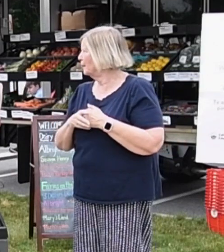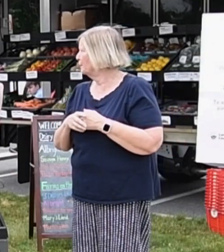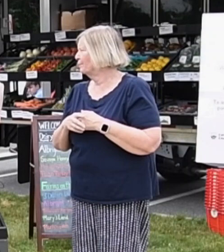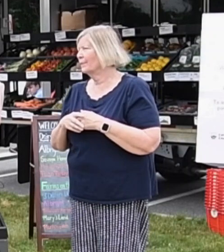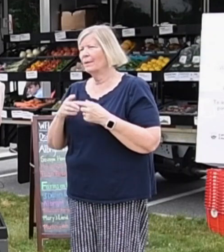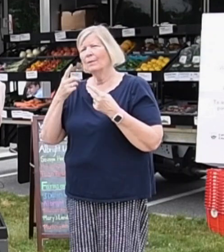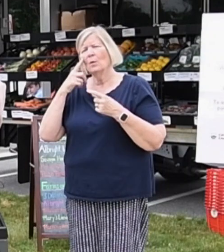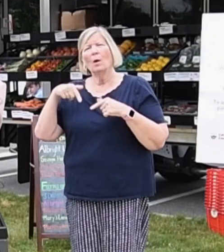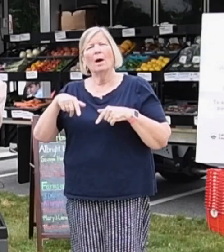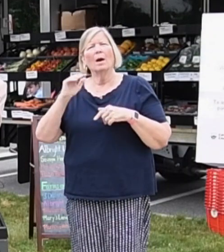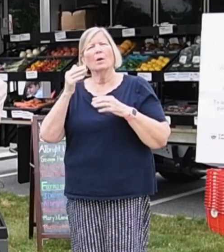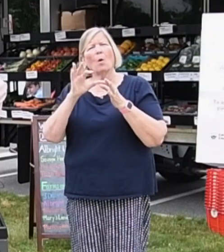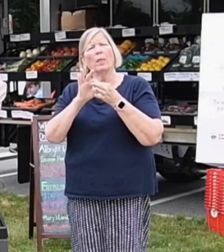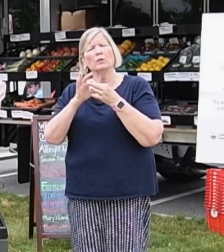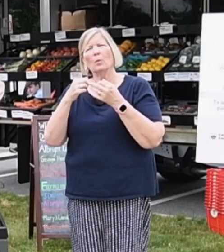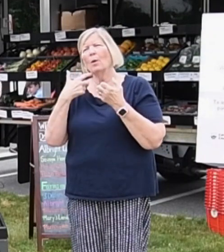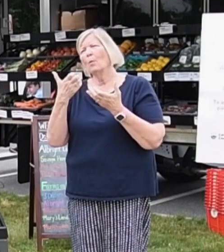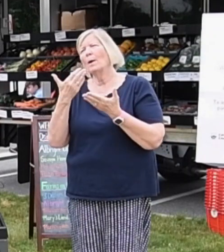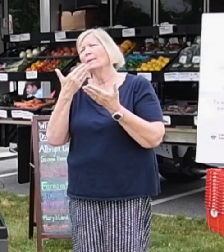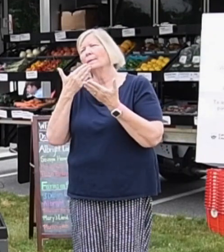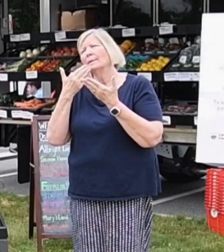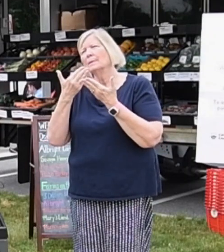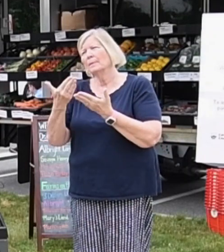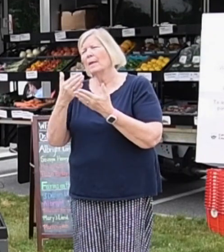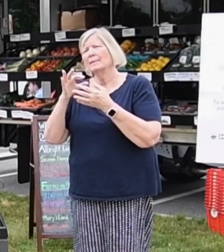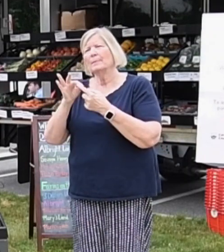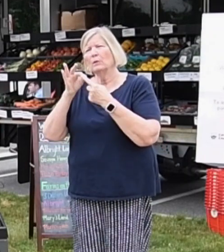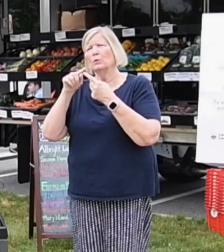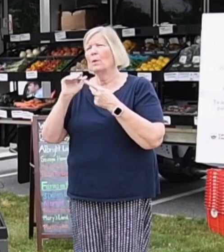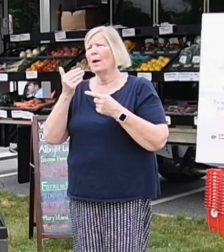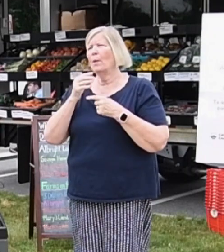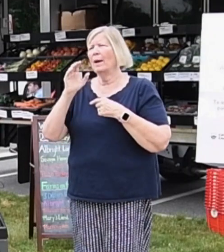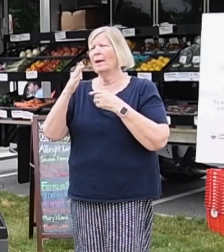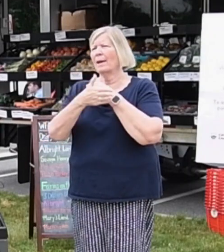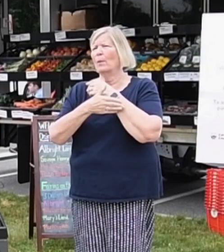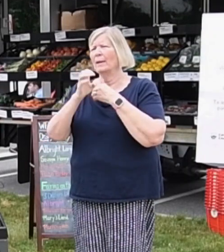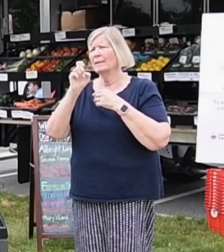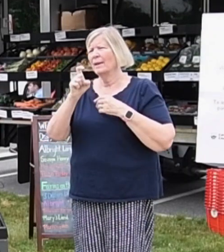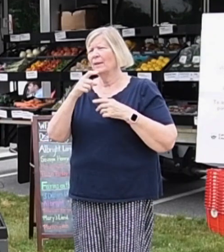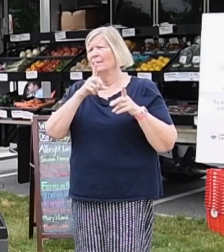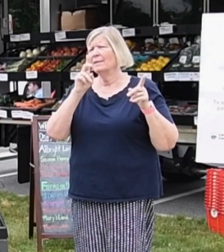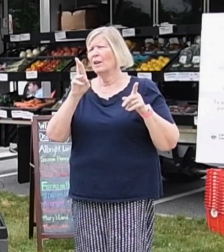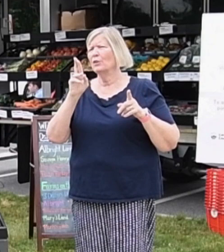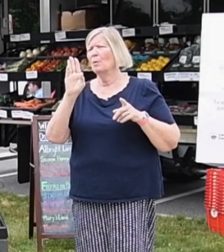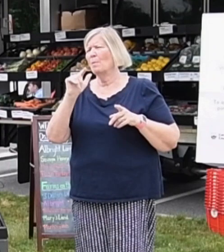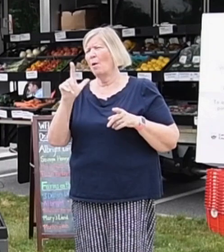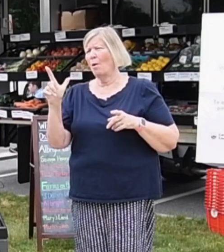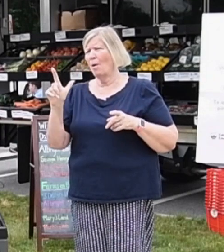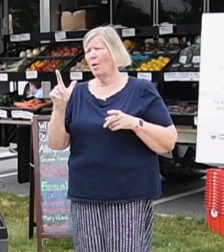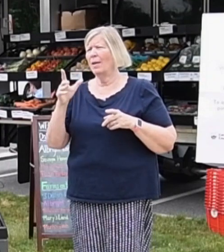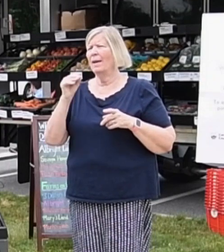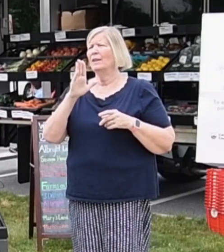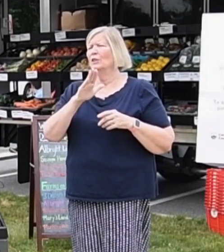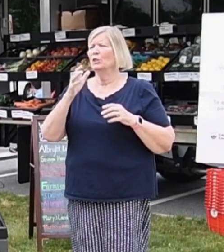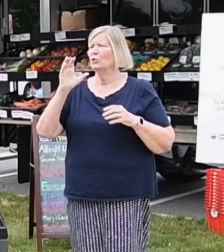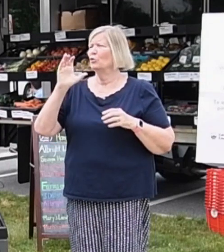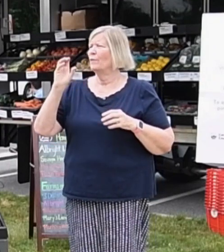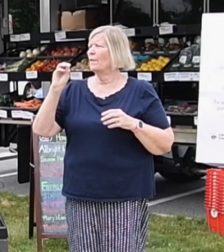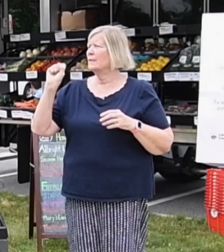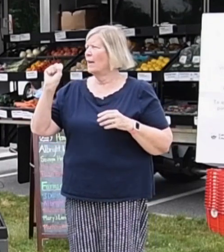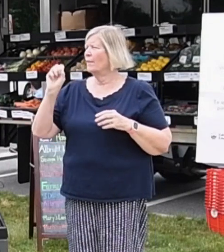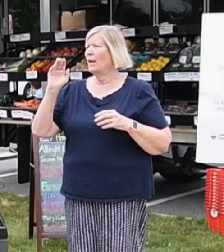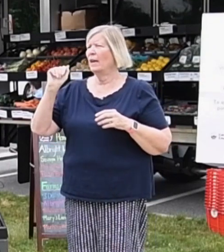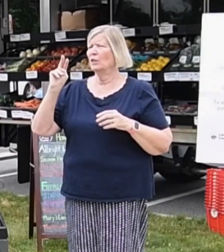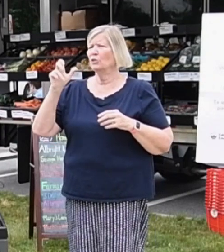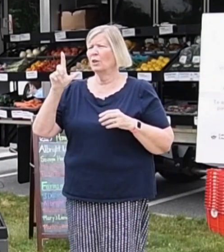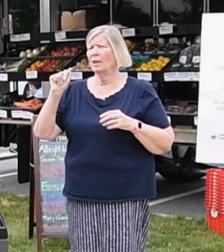On behalf of the coalition, we also want to extend a special thank you to our county executive, Dr. Calvin Ball, and his chief of staff, Ms.